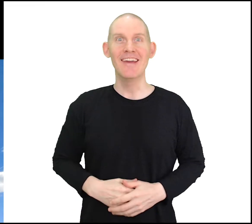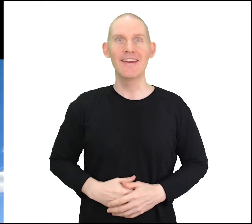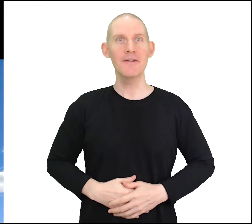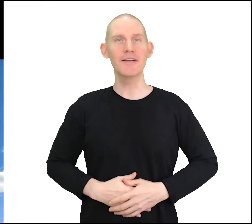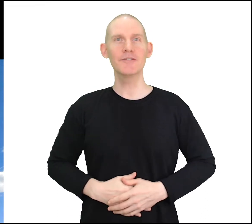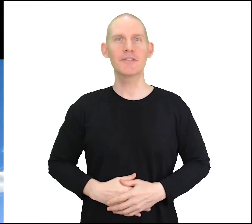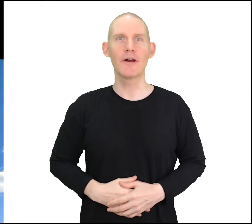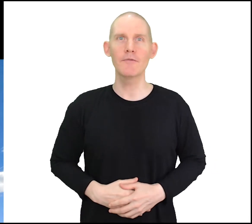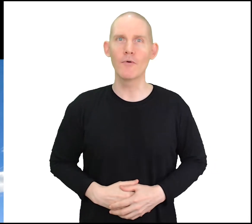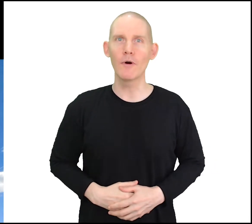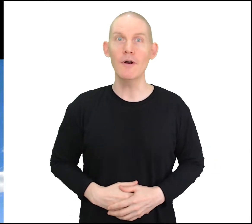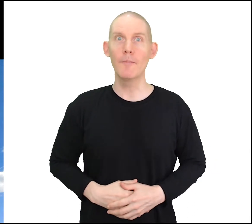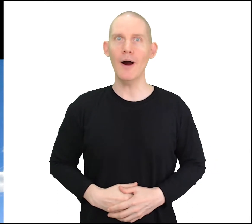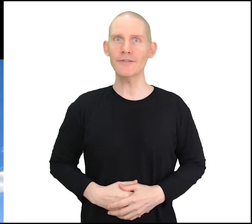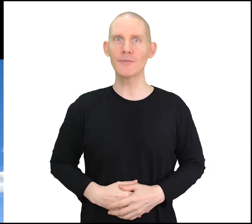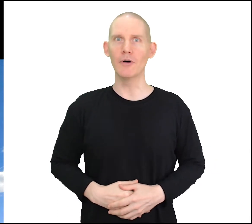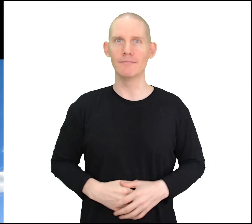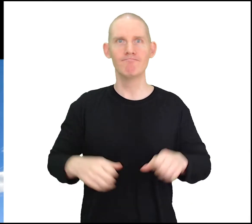Here is the sign for possible.